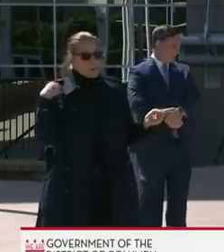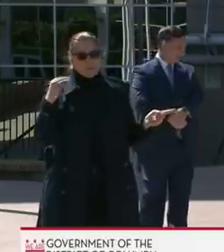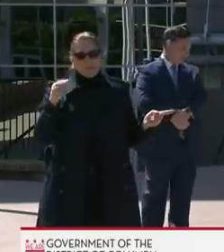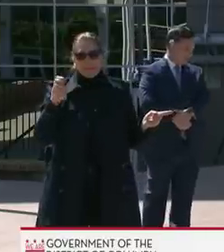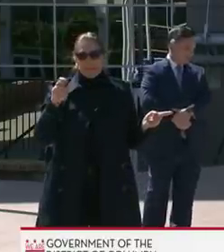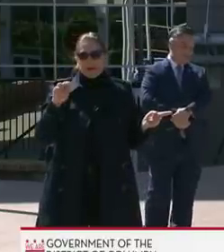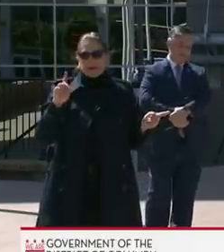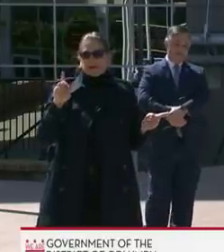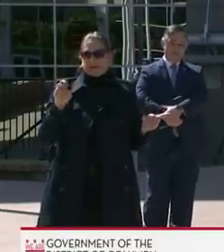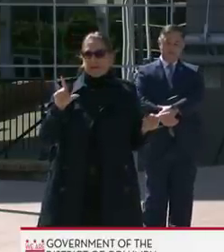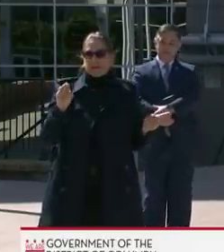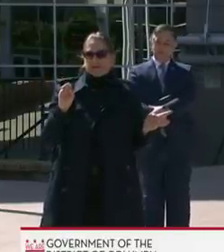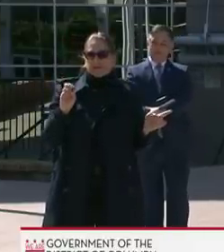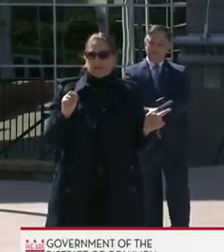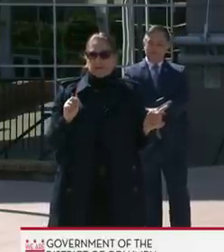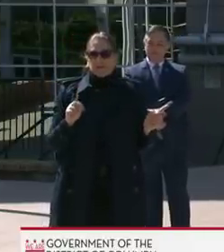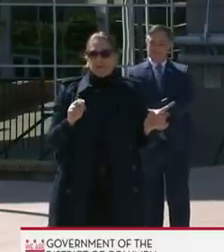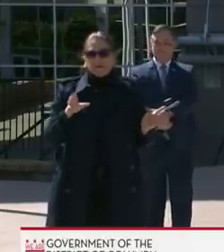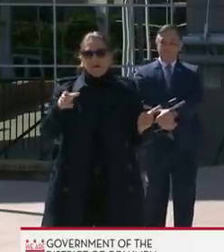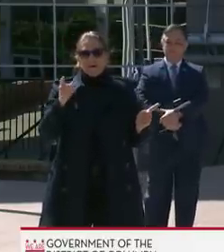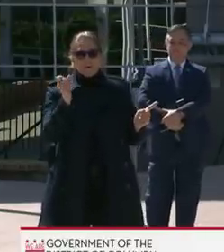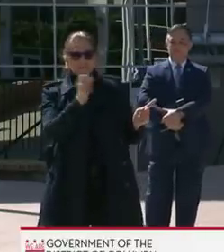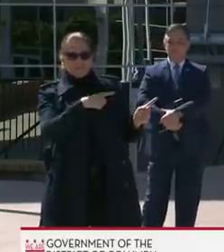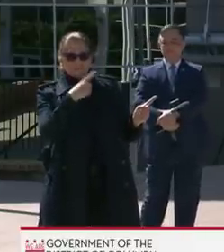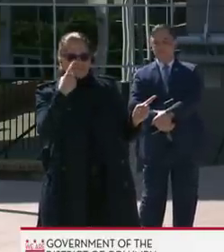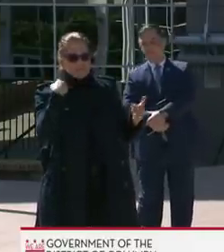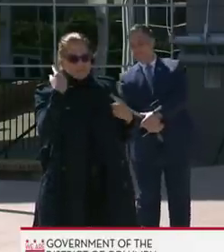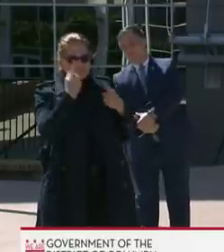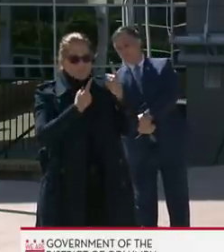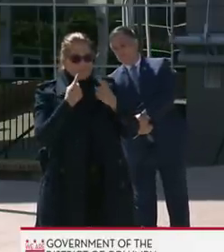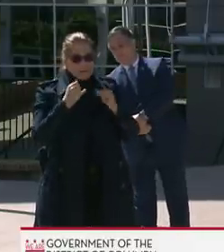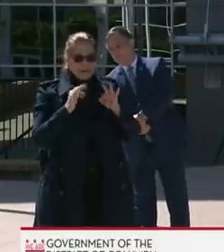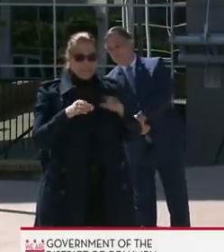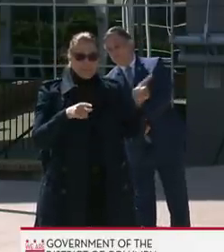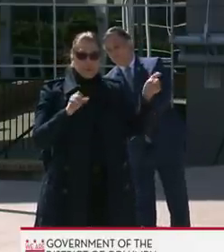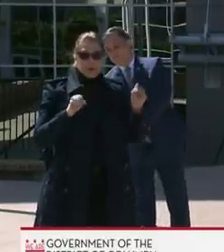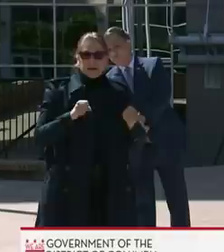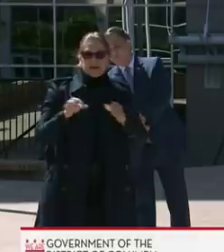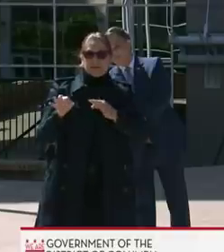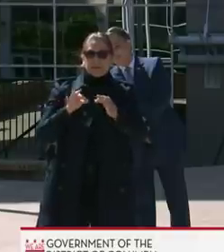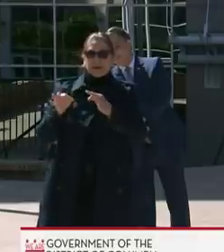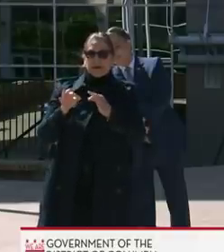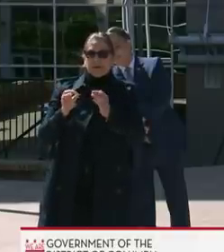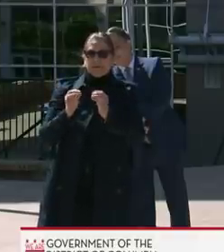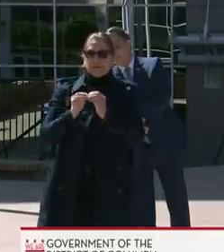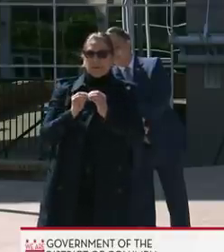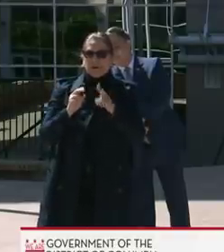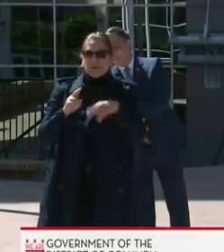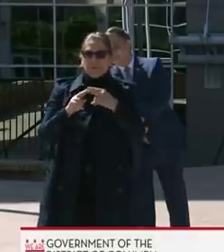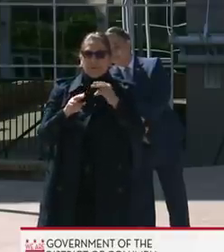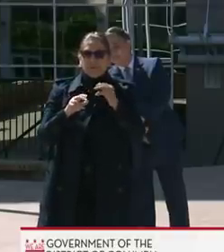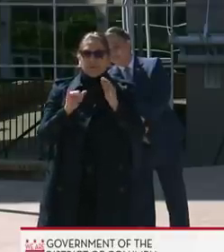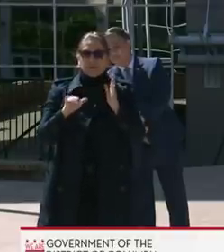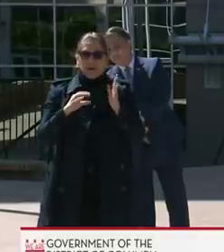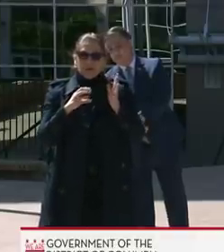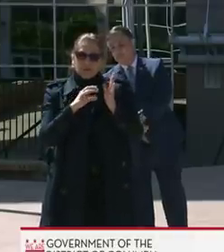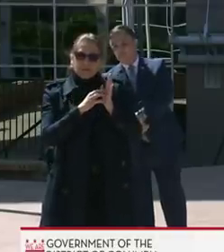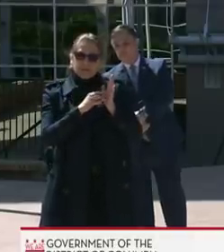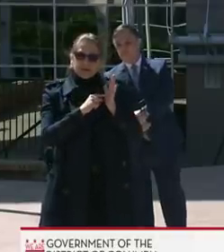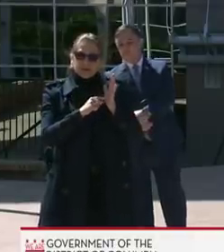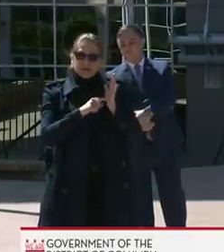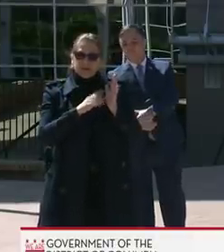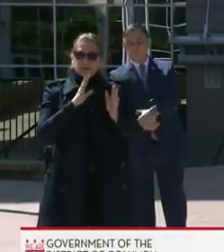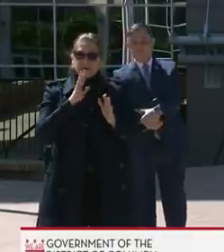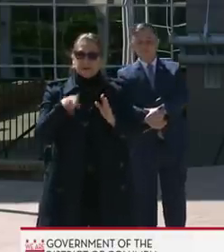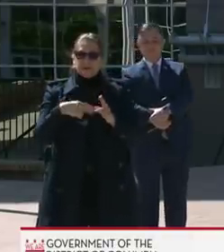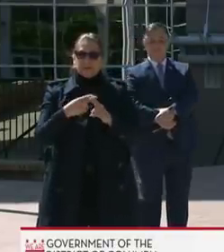Yes. A little bit more about the provision in the bill that will reduce the population at the jail and how many people you're expecting